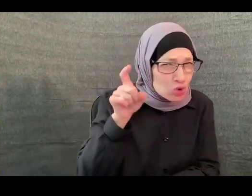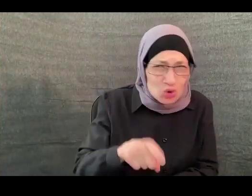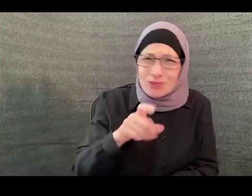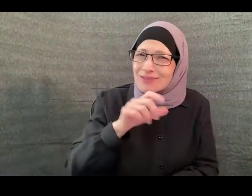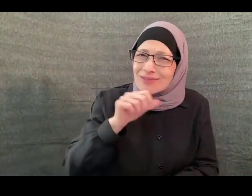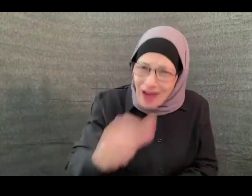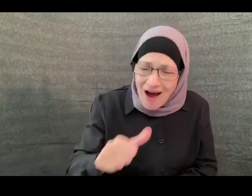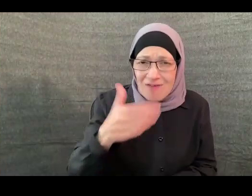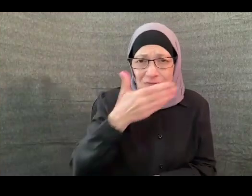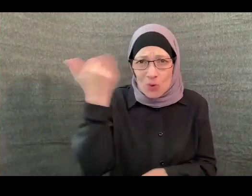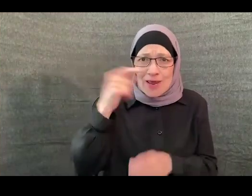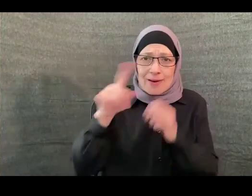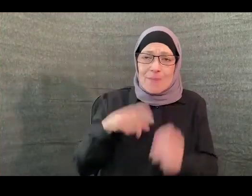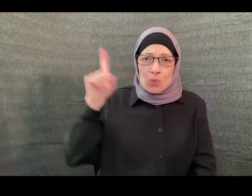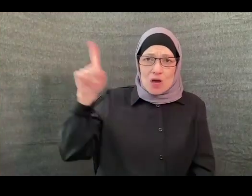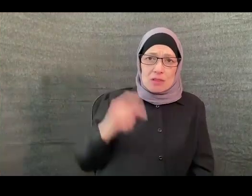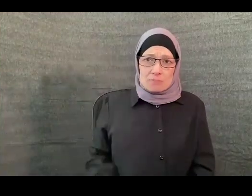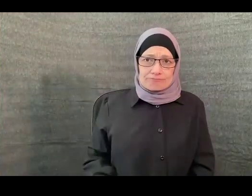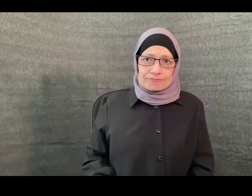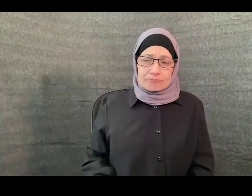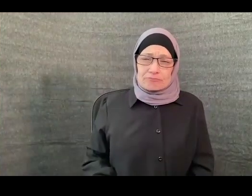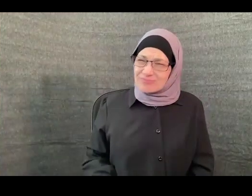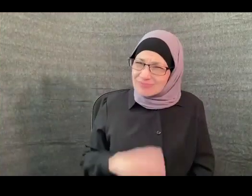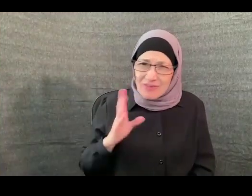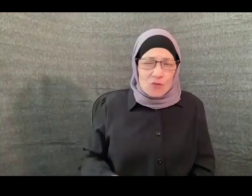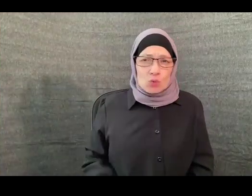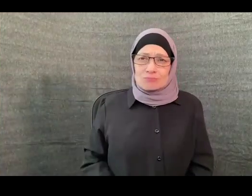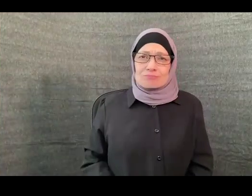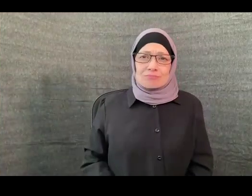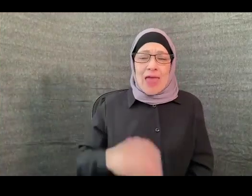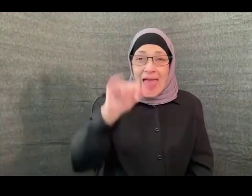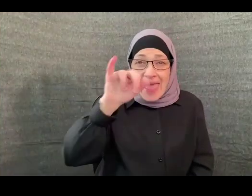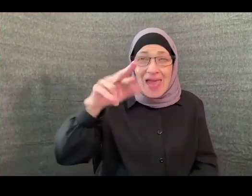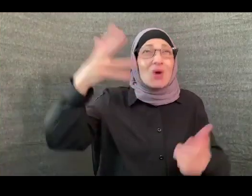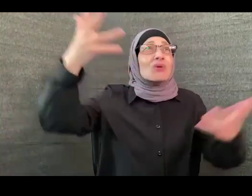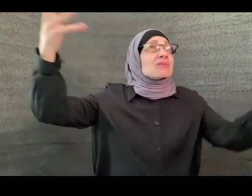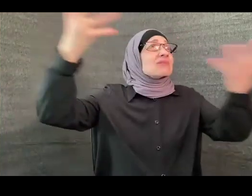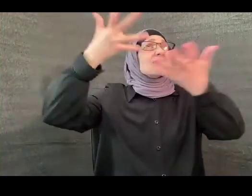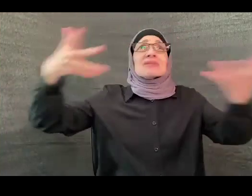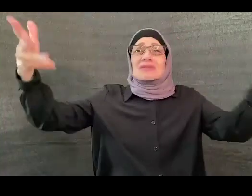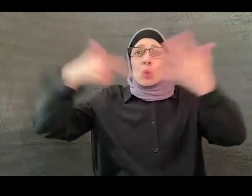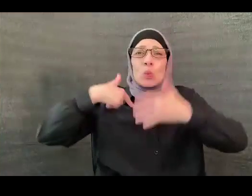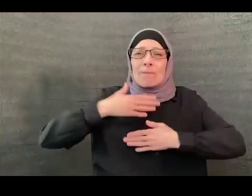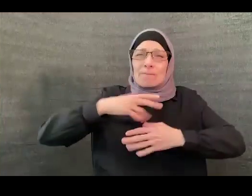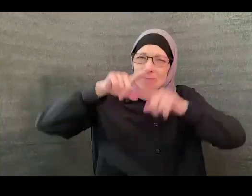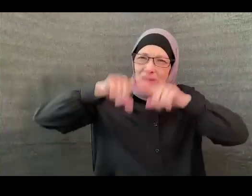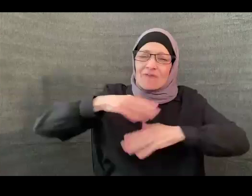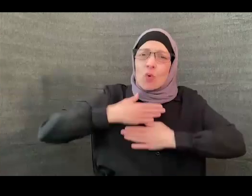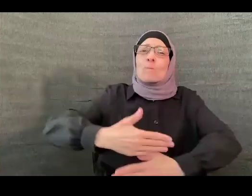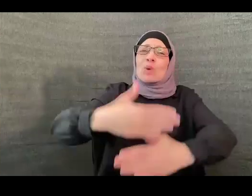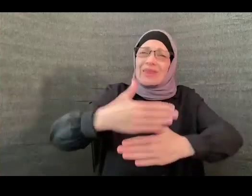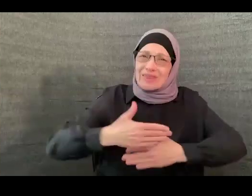Even though the air we breathe is abundantly available for everybody, but